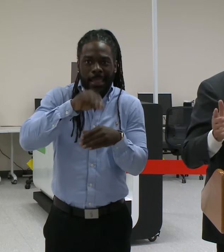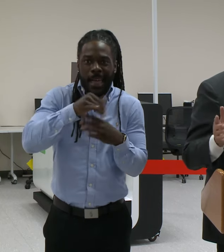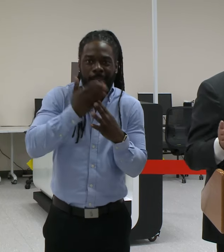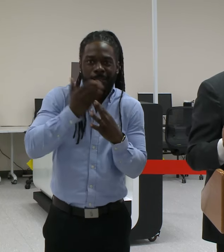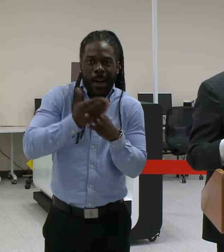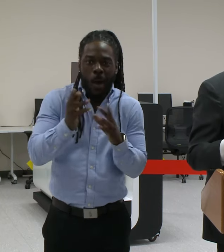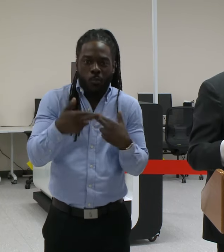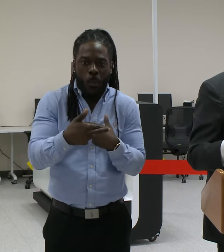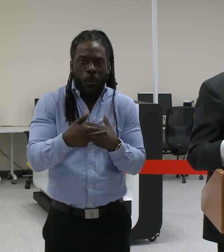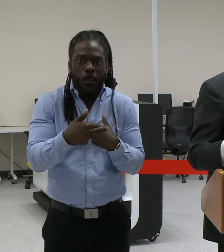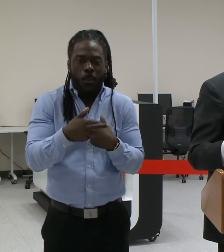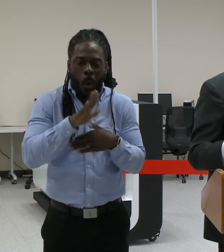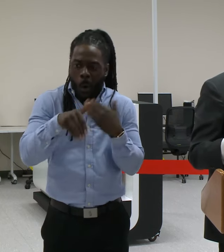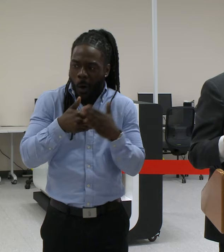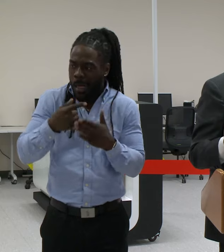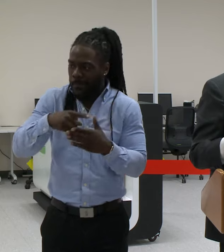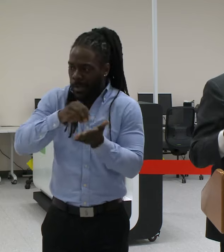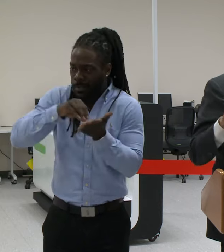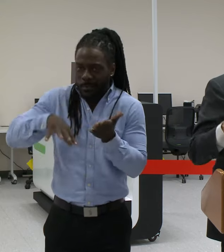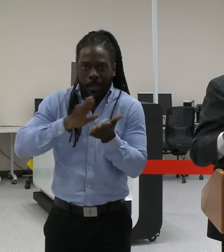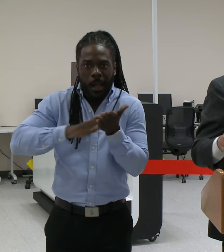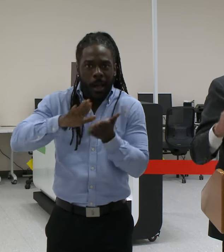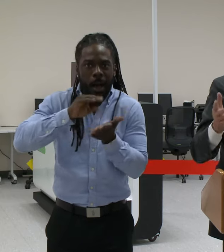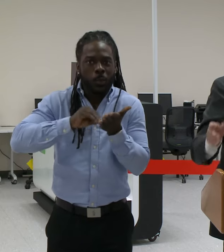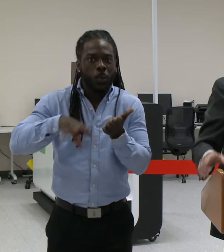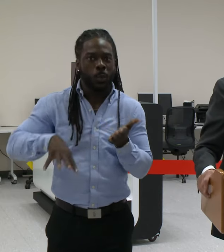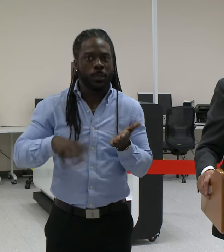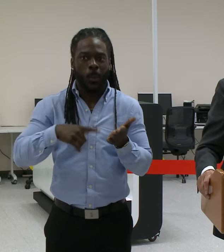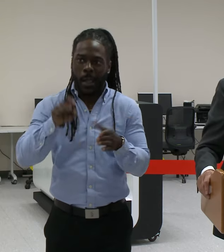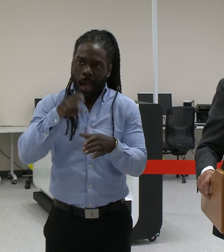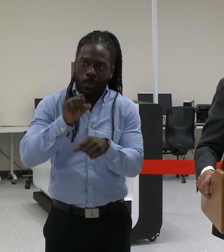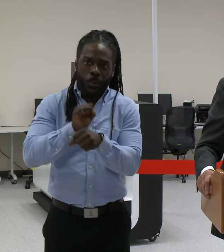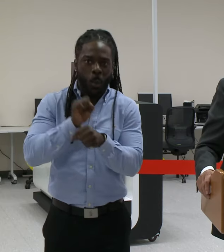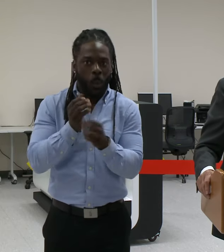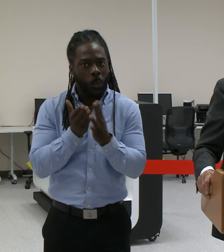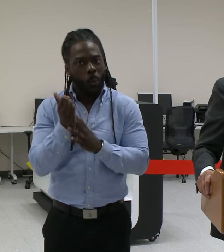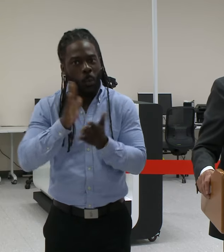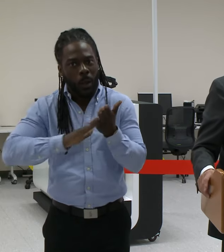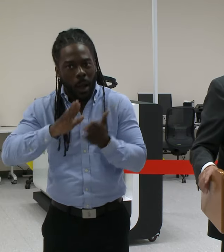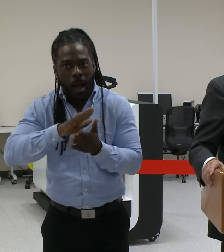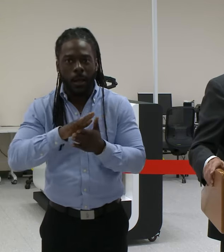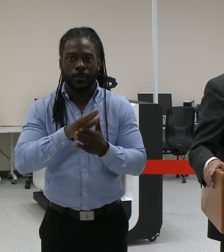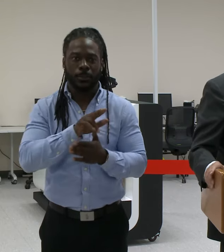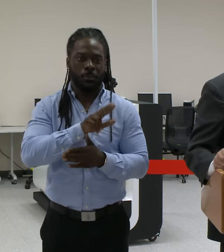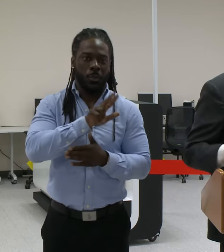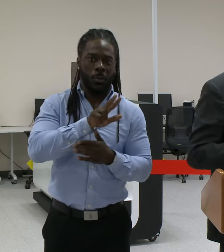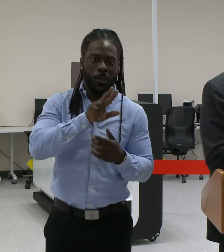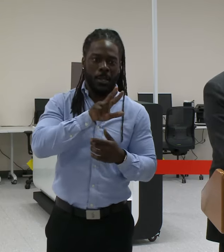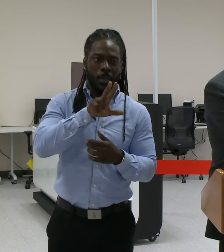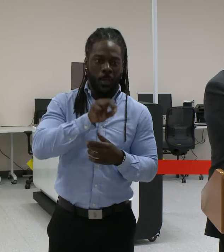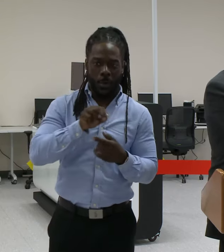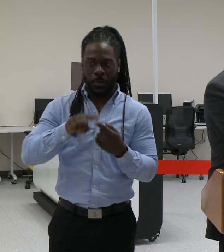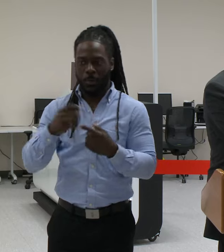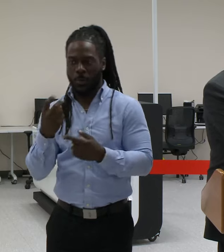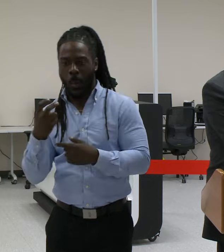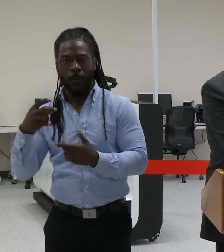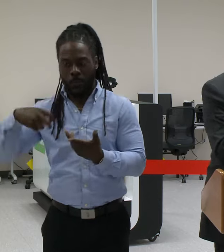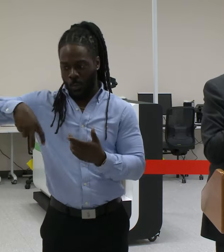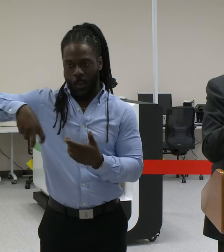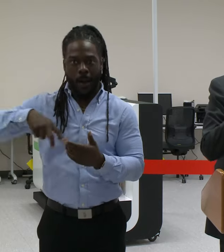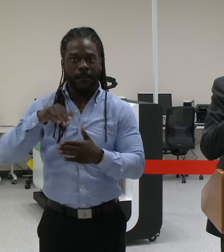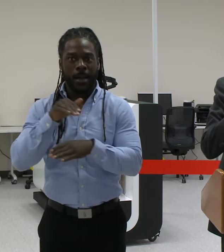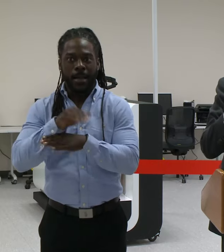of which were in college. We were all in college and working. We had to work our way through college, 3:30 to 12 at night. And we would take those cards and we would pull